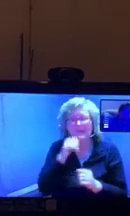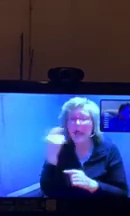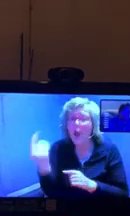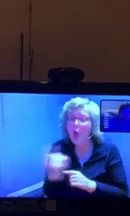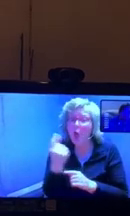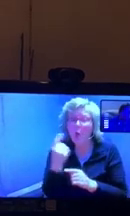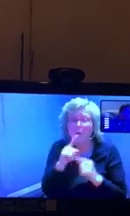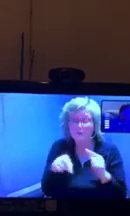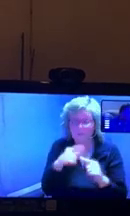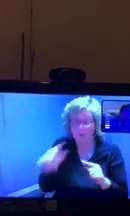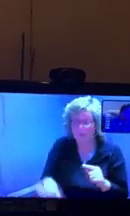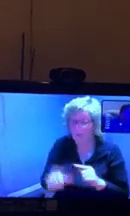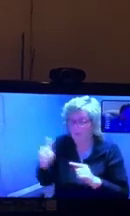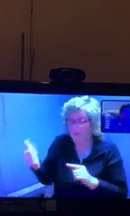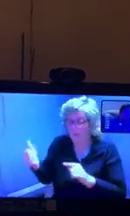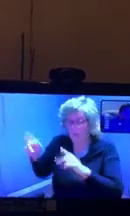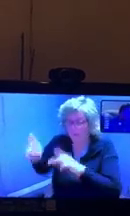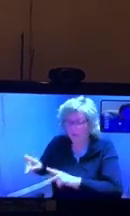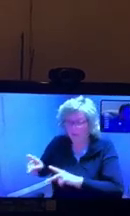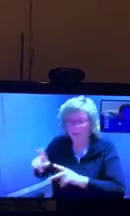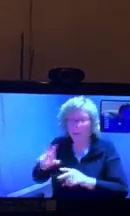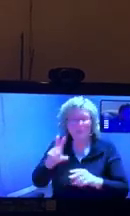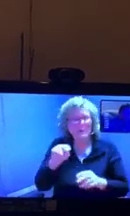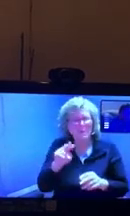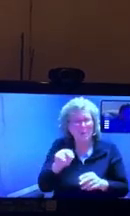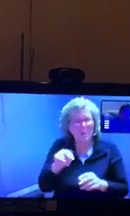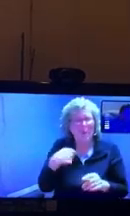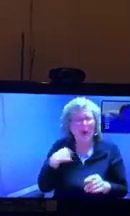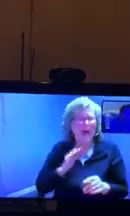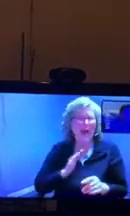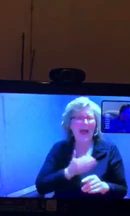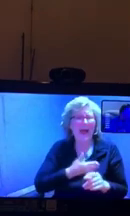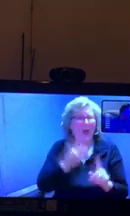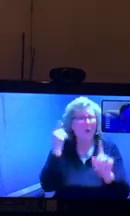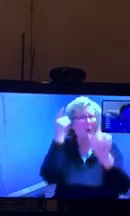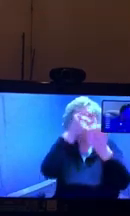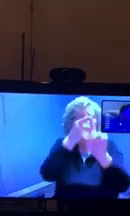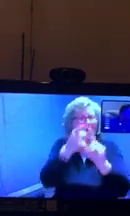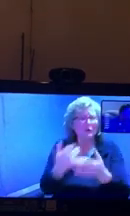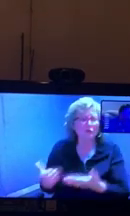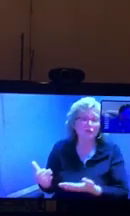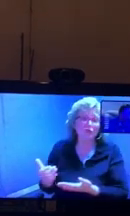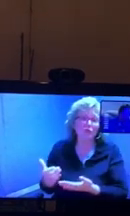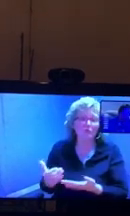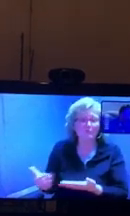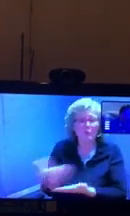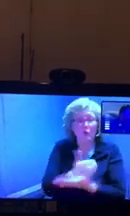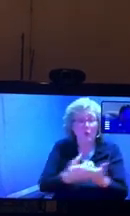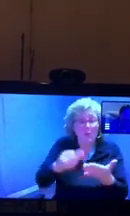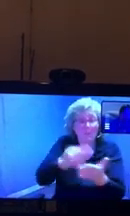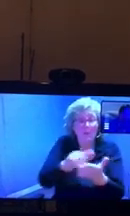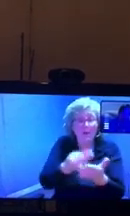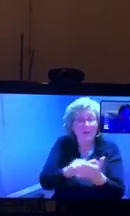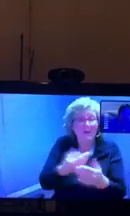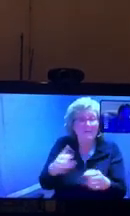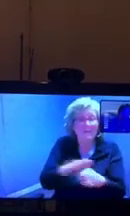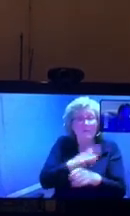isn't. Our mission is to create that for people all over the world, and we are people. You know, next year could be